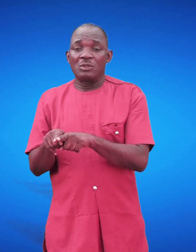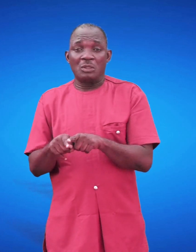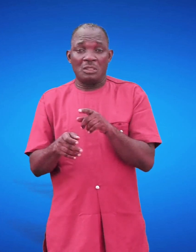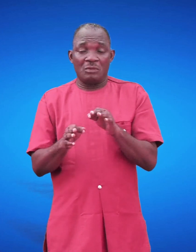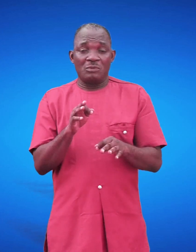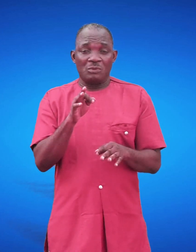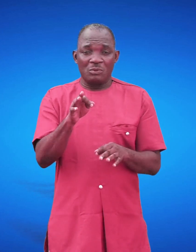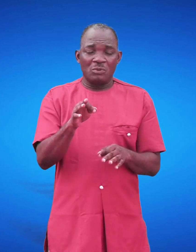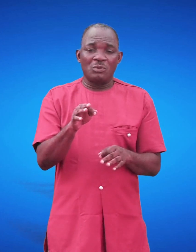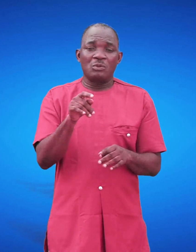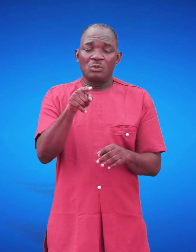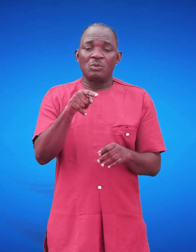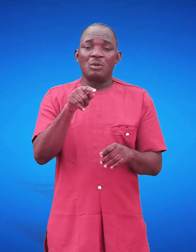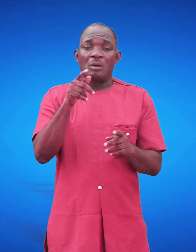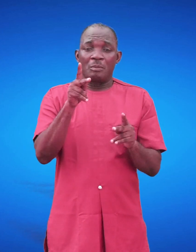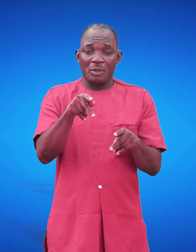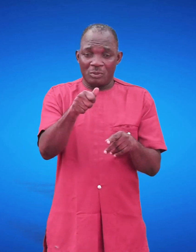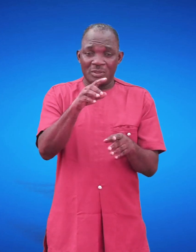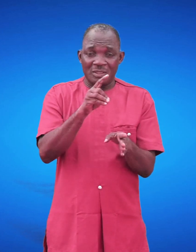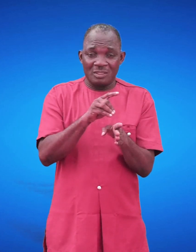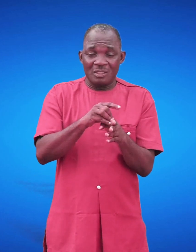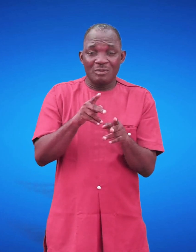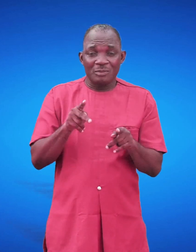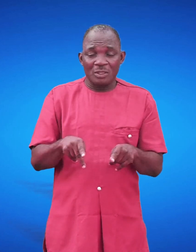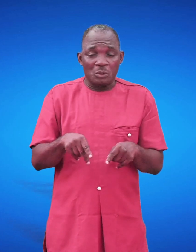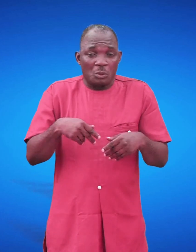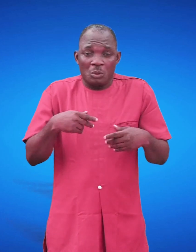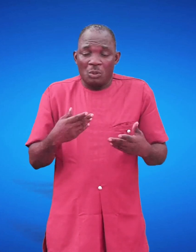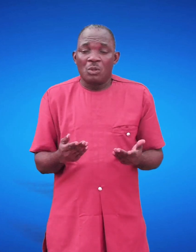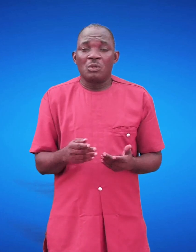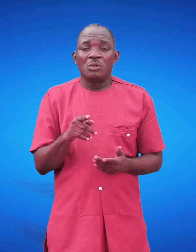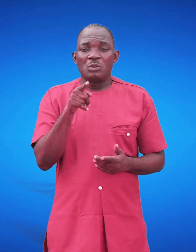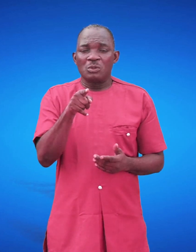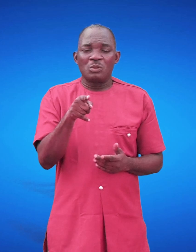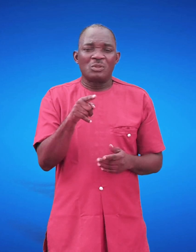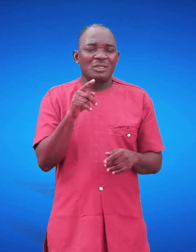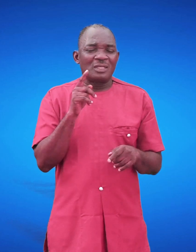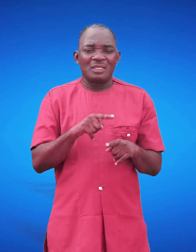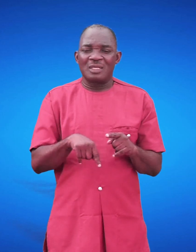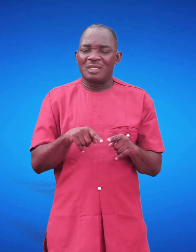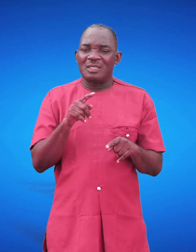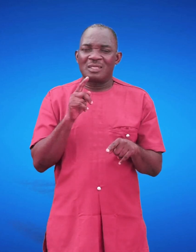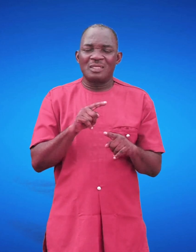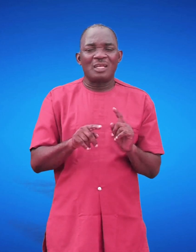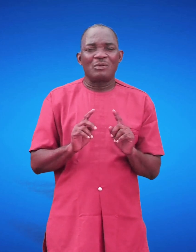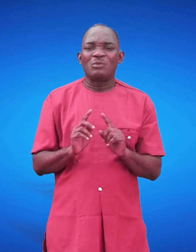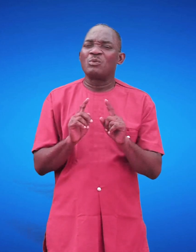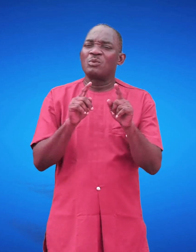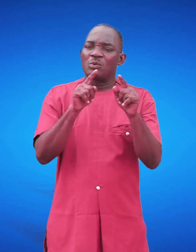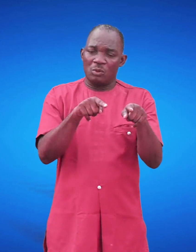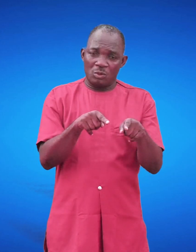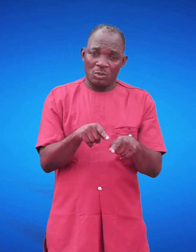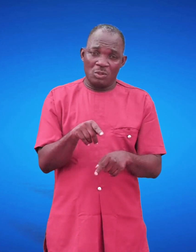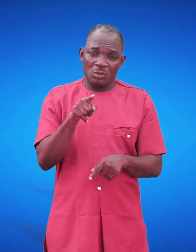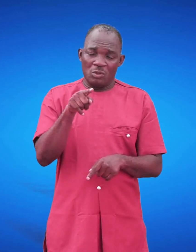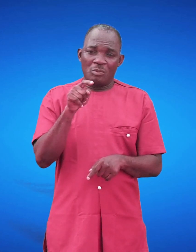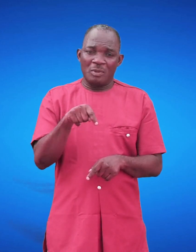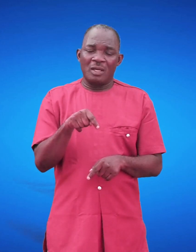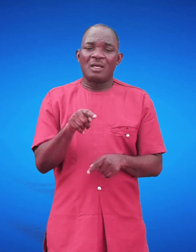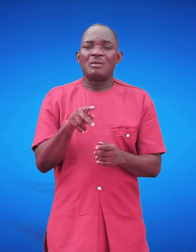are disabled and or incapacitated, you are to be paid